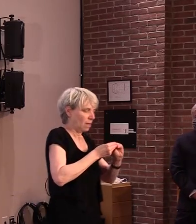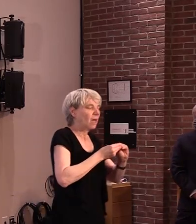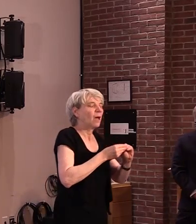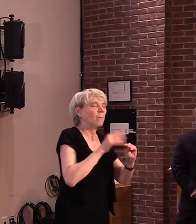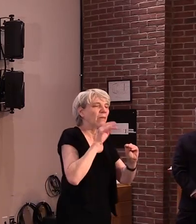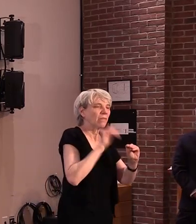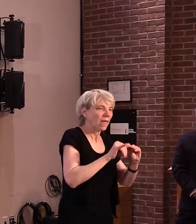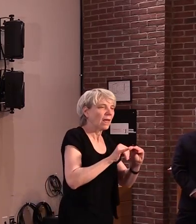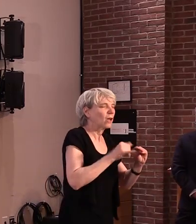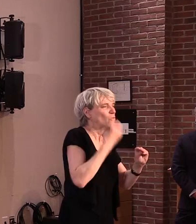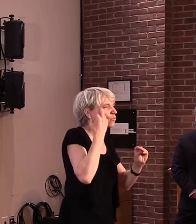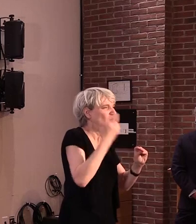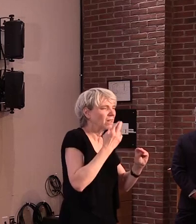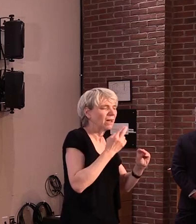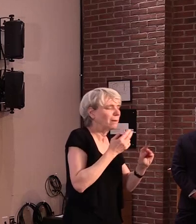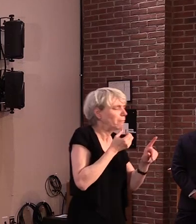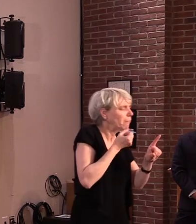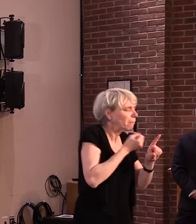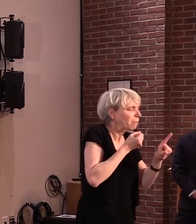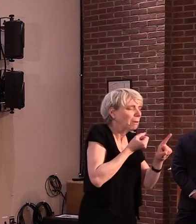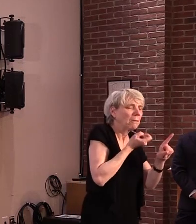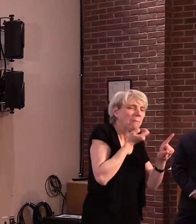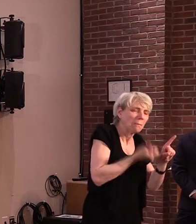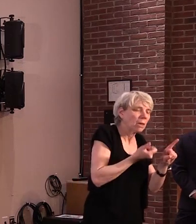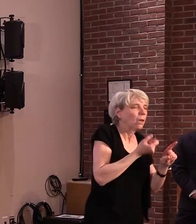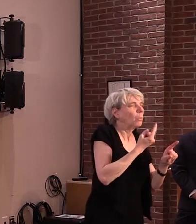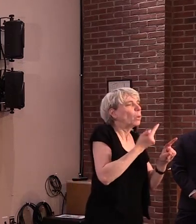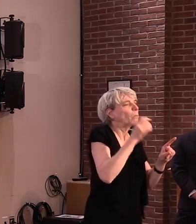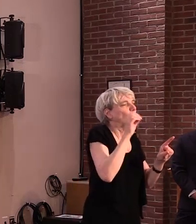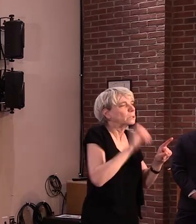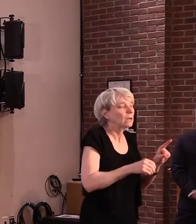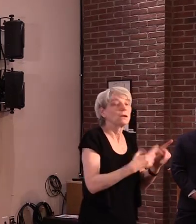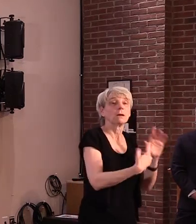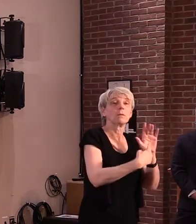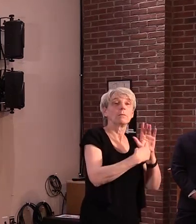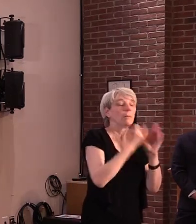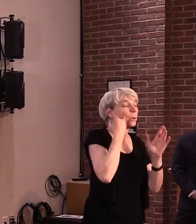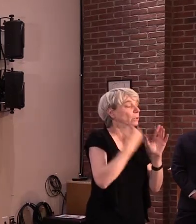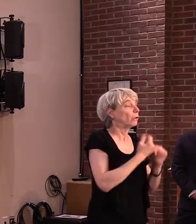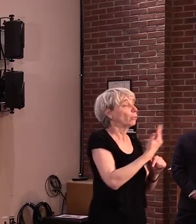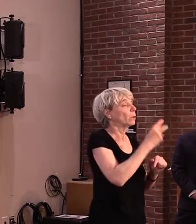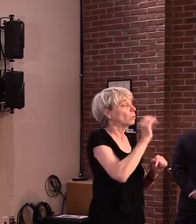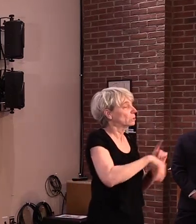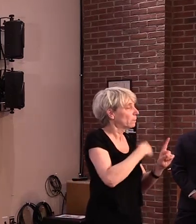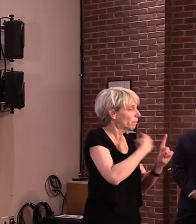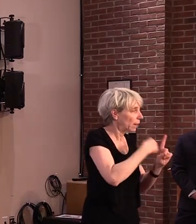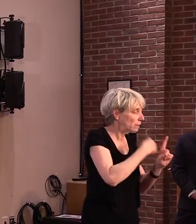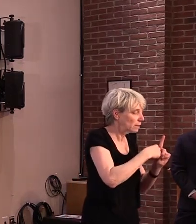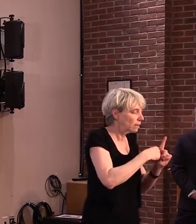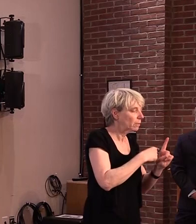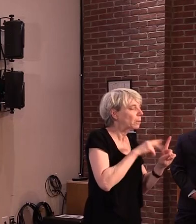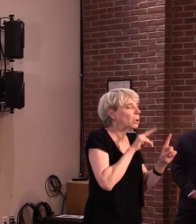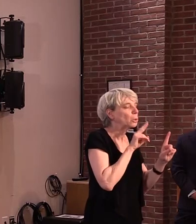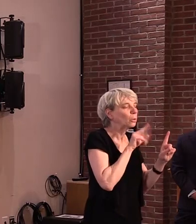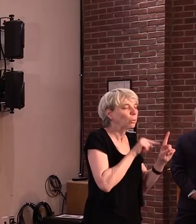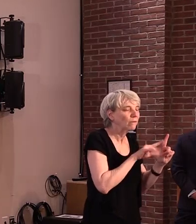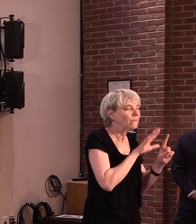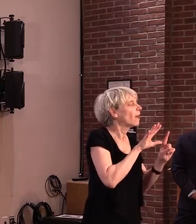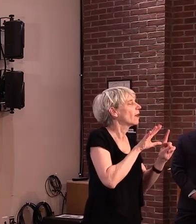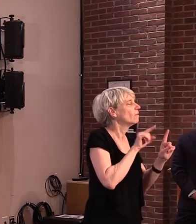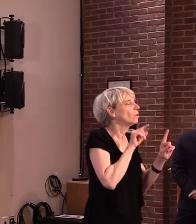would have made. So if we were reporting a 3% positivity rate, perhaps it was 2.5 or 2.8 and not